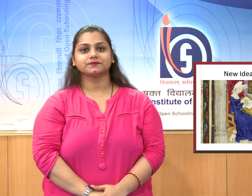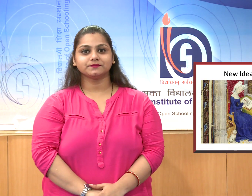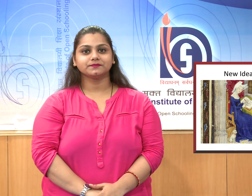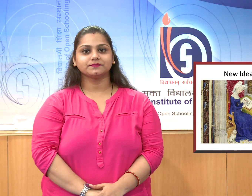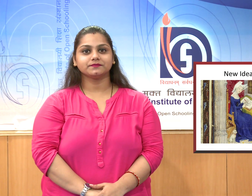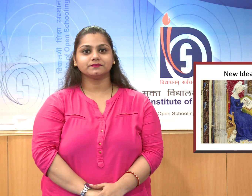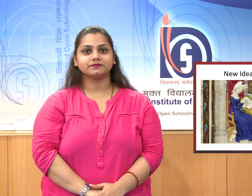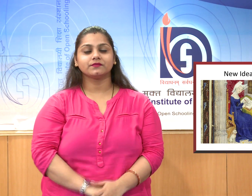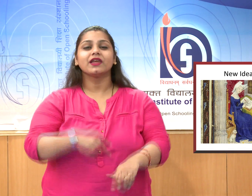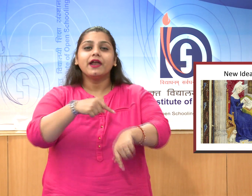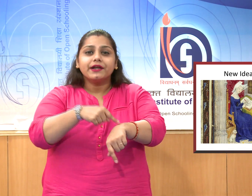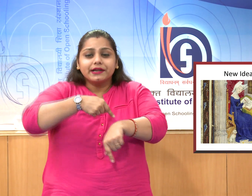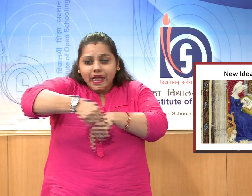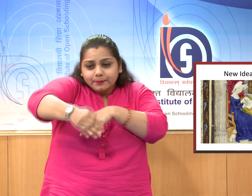in the times to come.